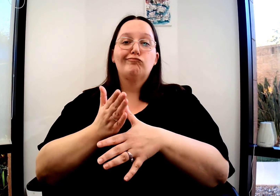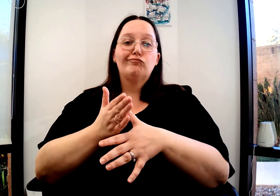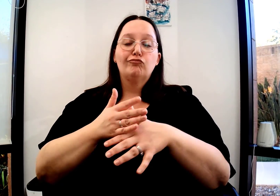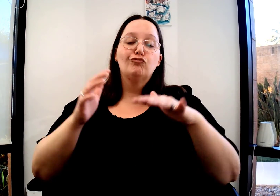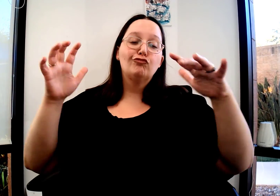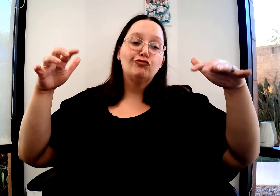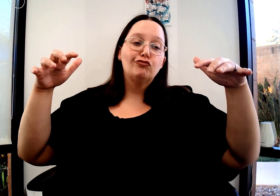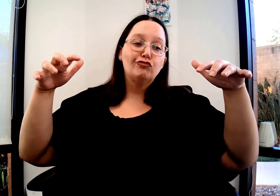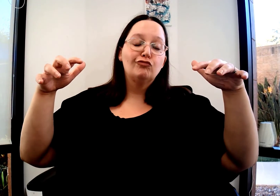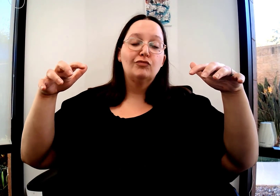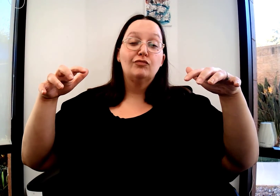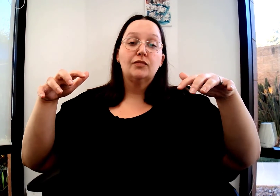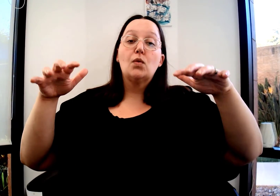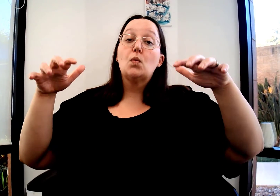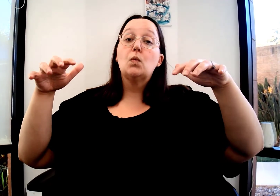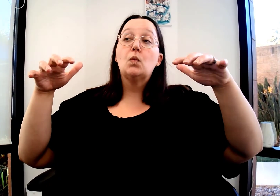Puckered lips mean it's average rain.